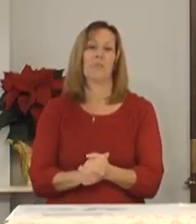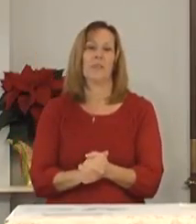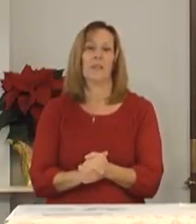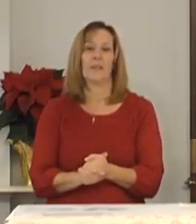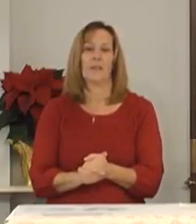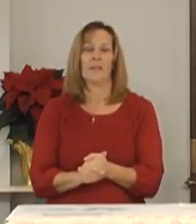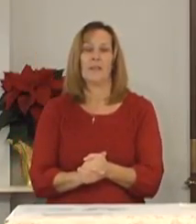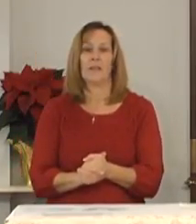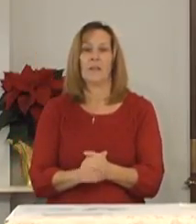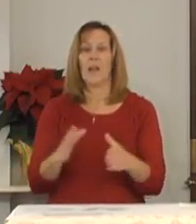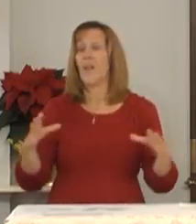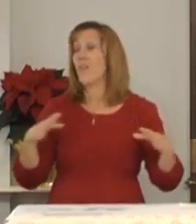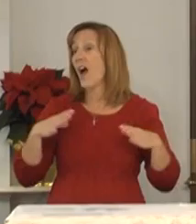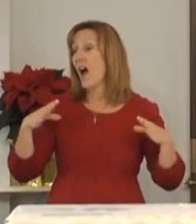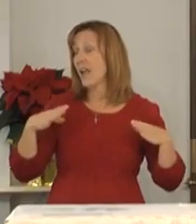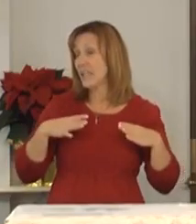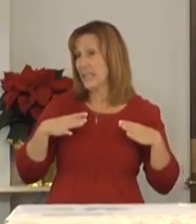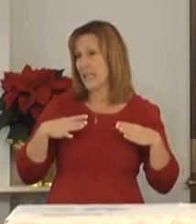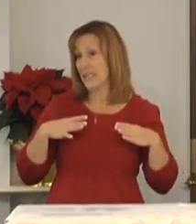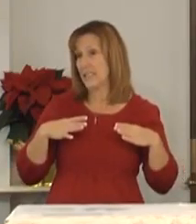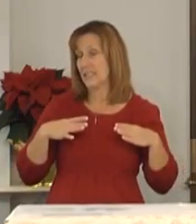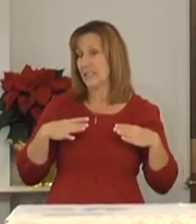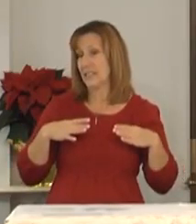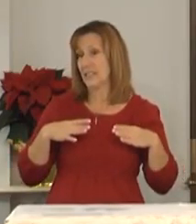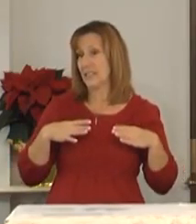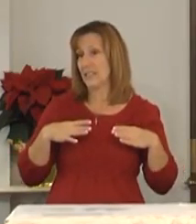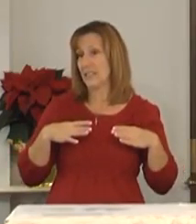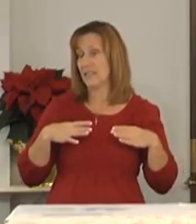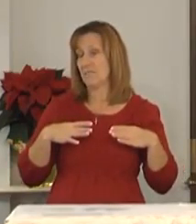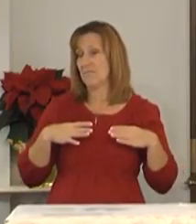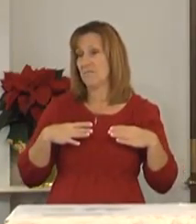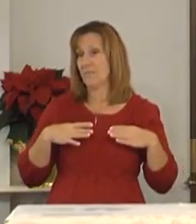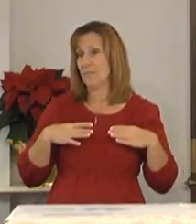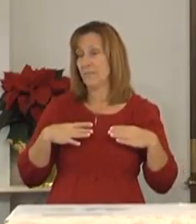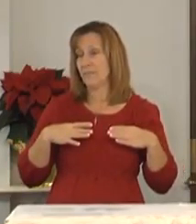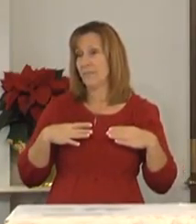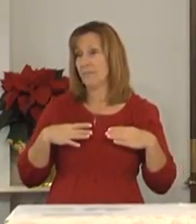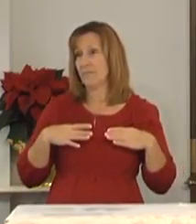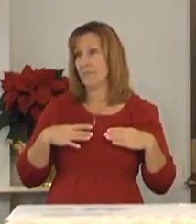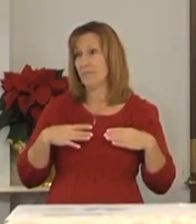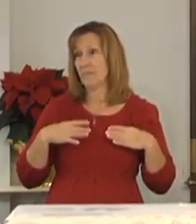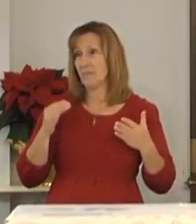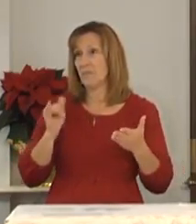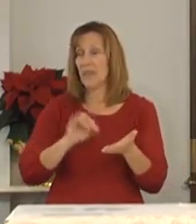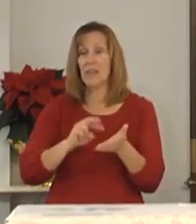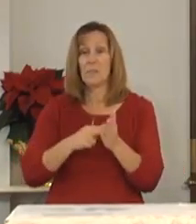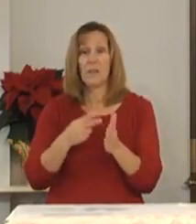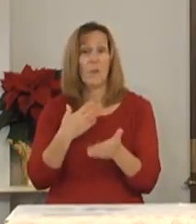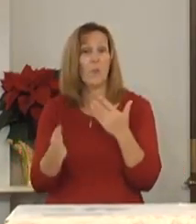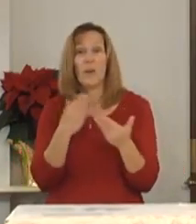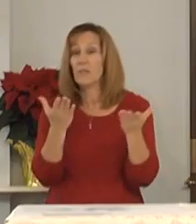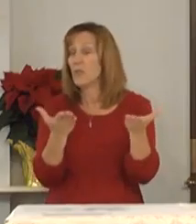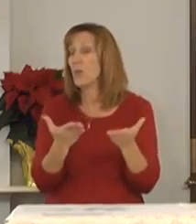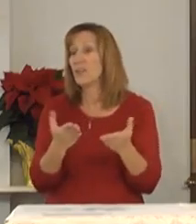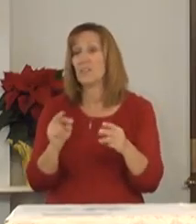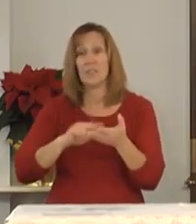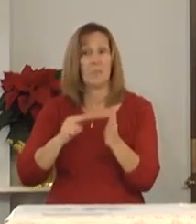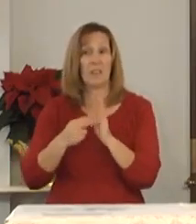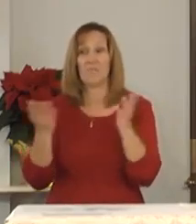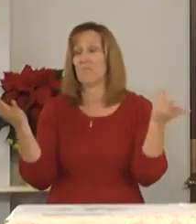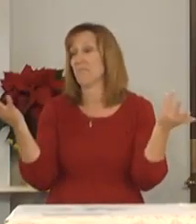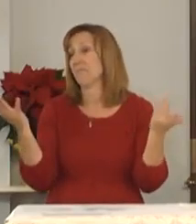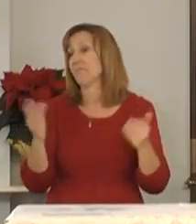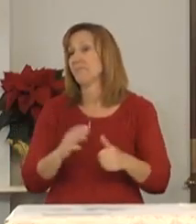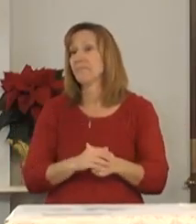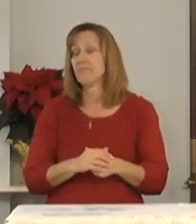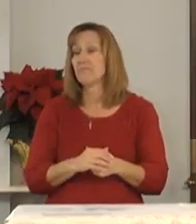And the holidays covers, well, whatever we want them to cover.